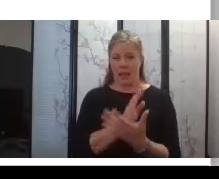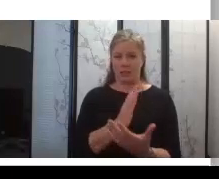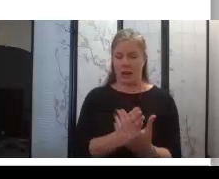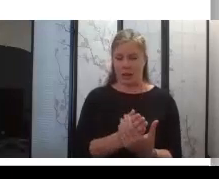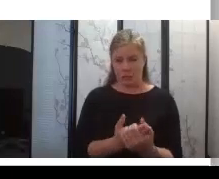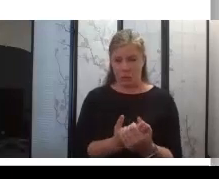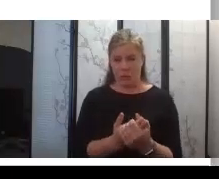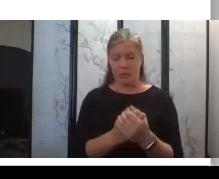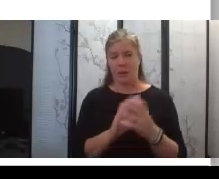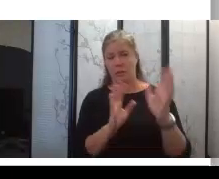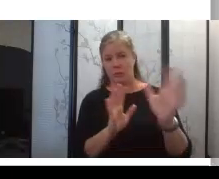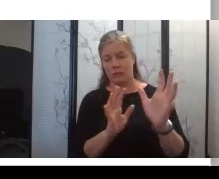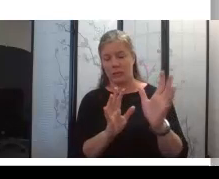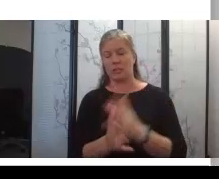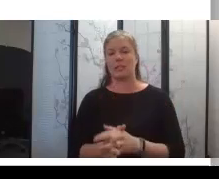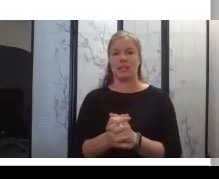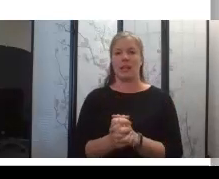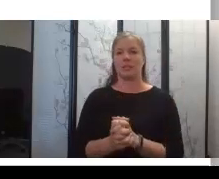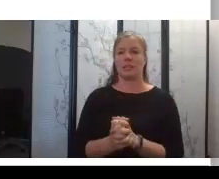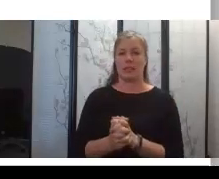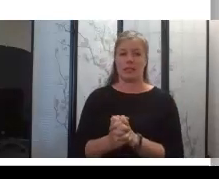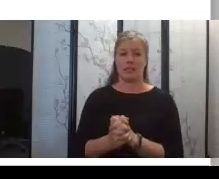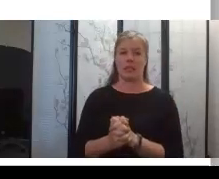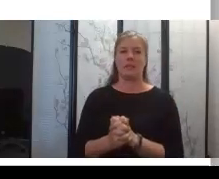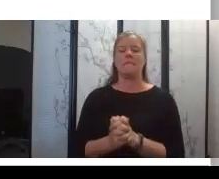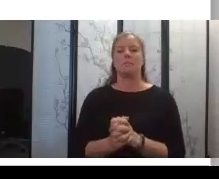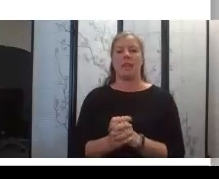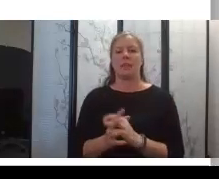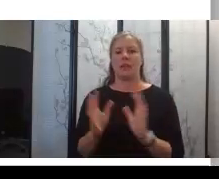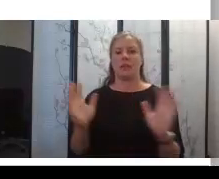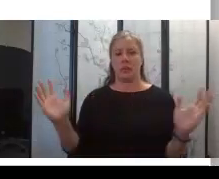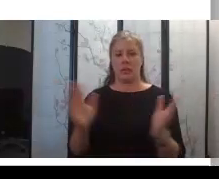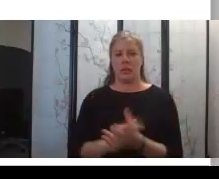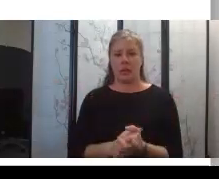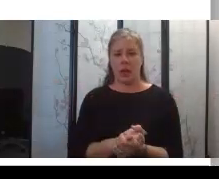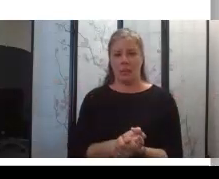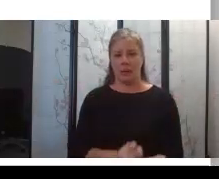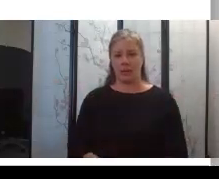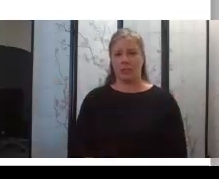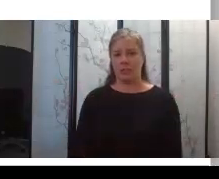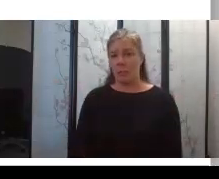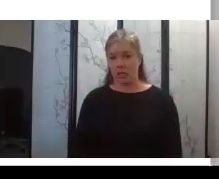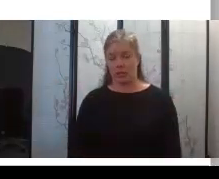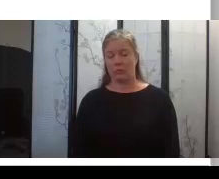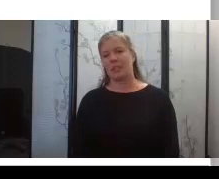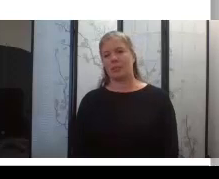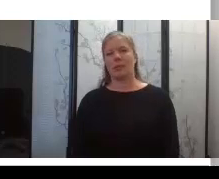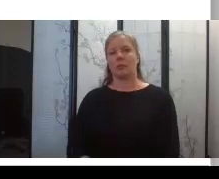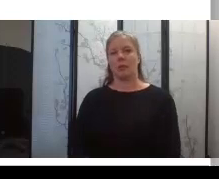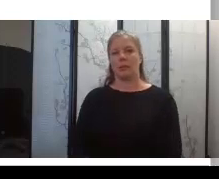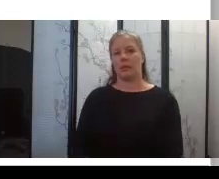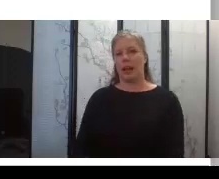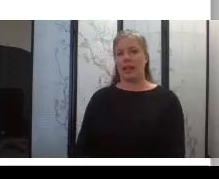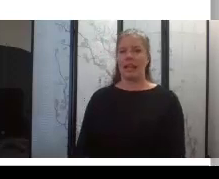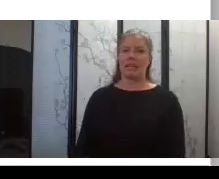topic, actor action modal, how would you rearrange these into ASL sentences? And then also thinking bigger to smaller, for example,